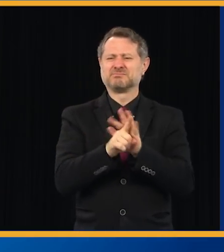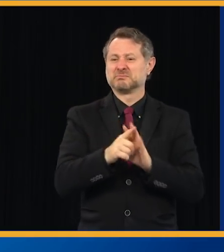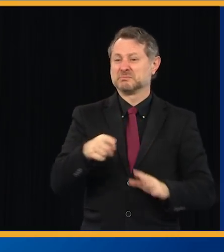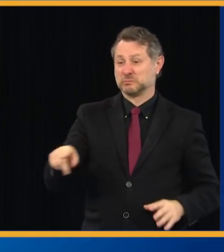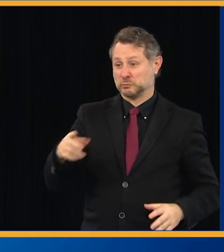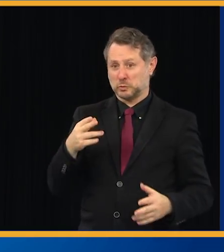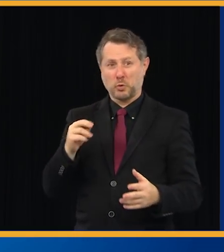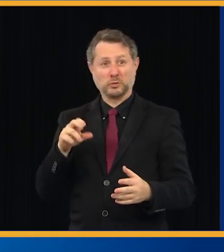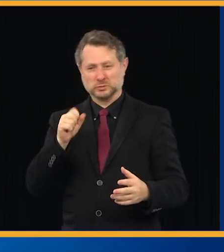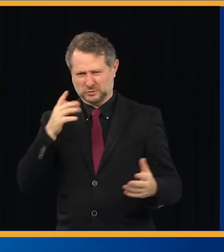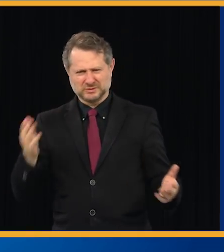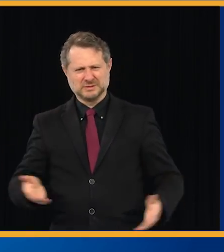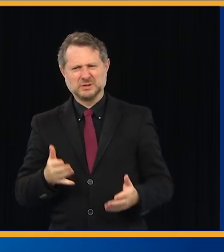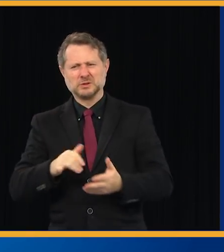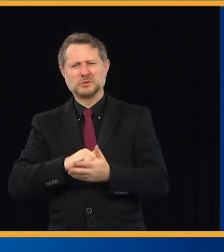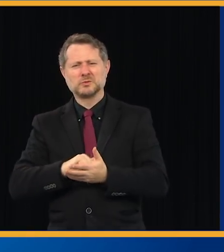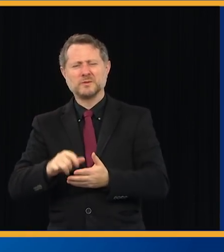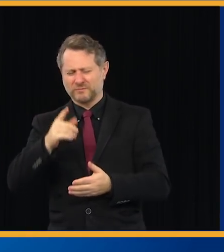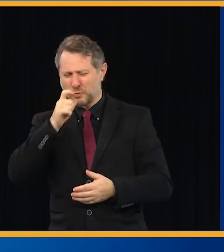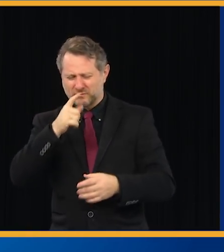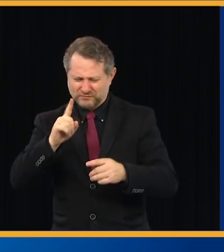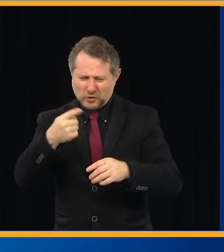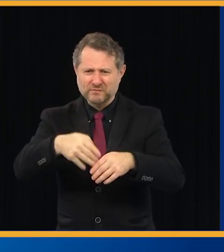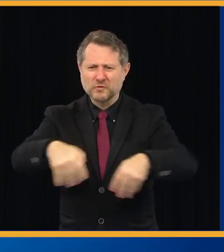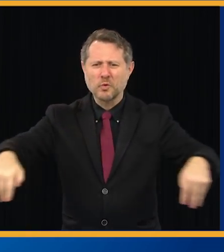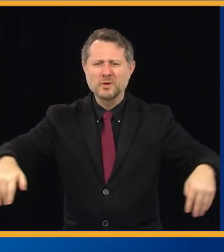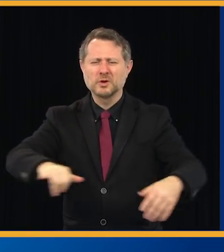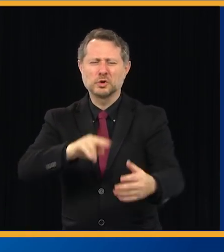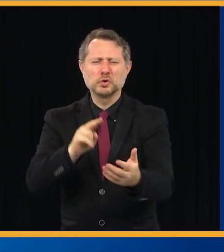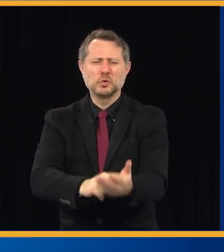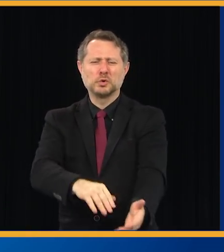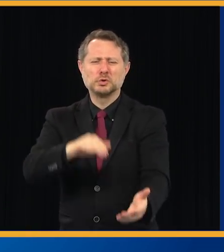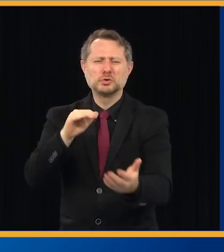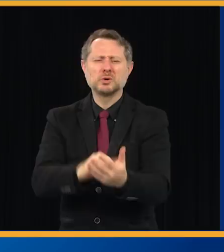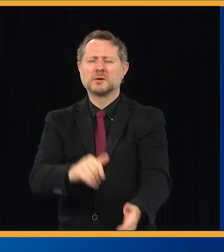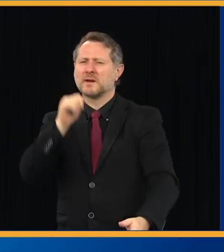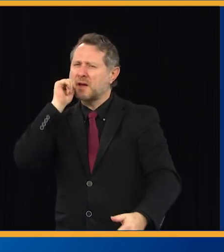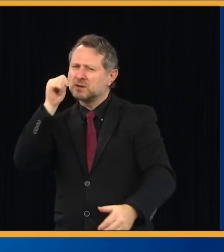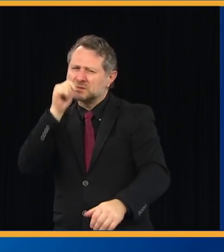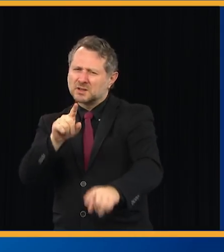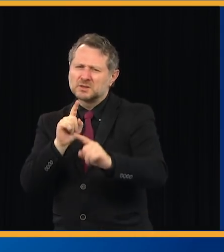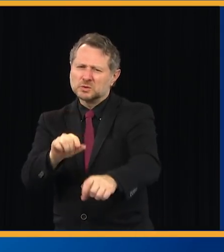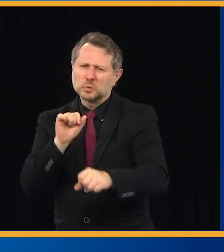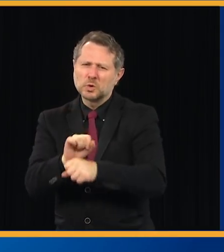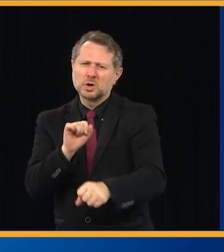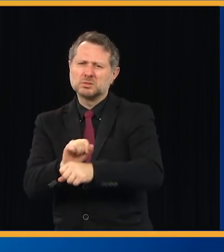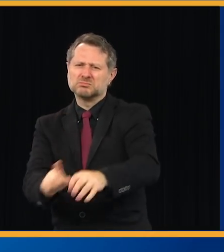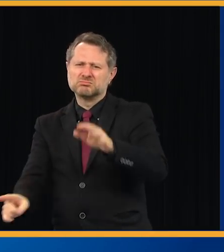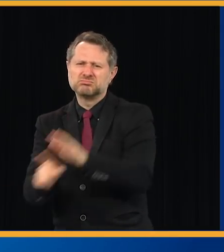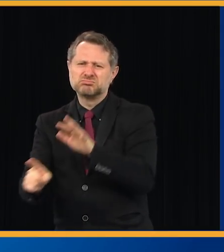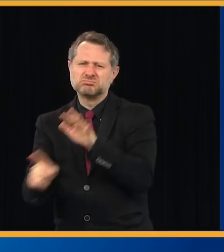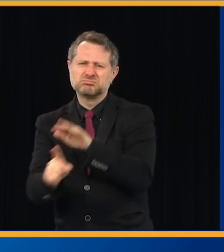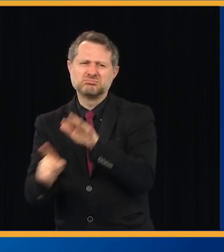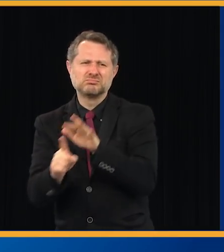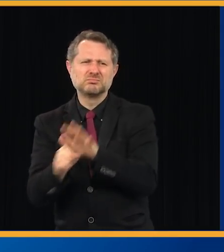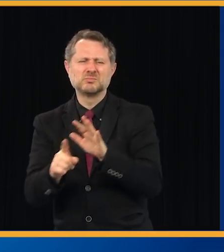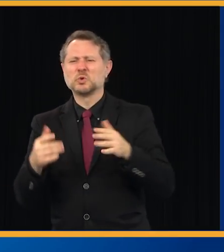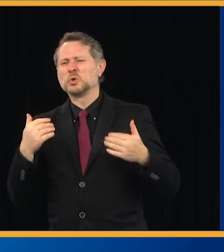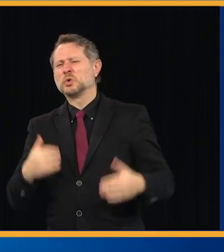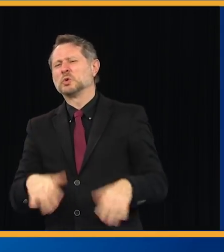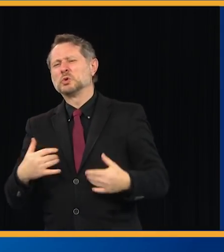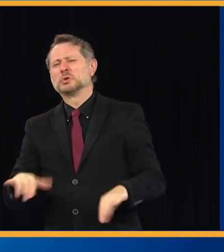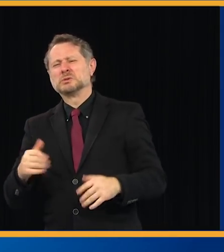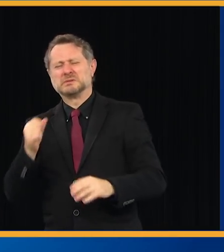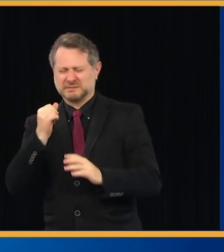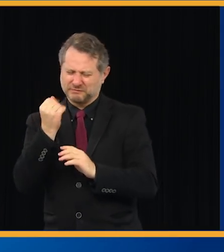were just extraordinary, showing up every day, working impossible hours, a virus that nobody understood,